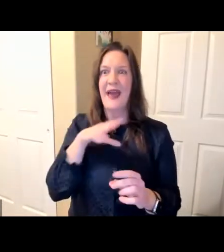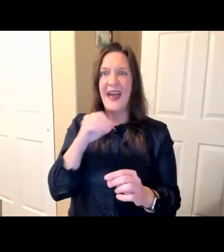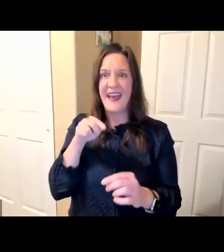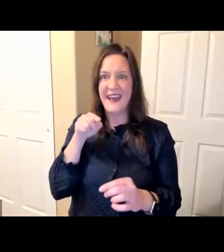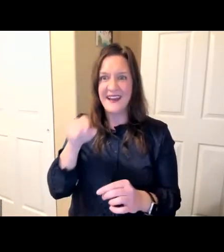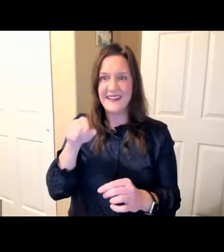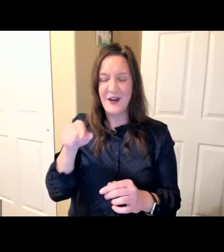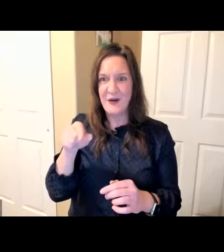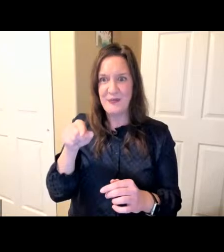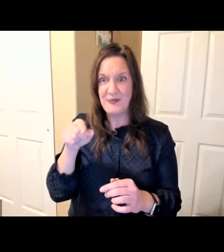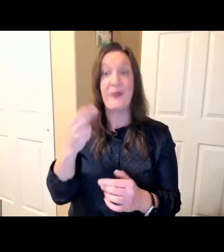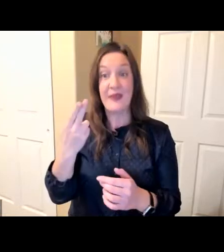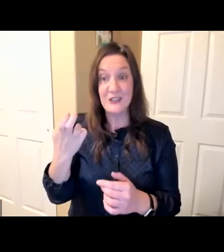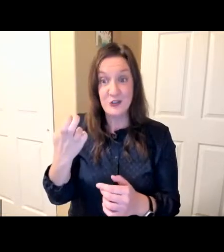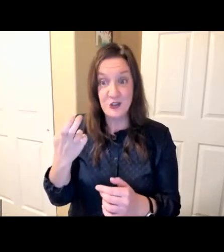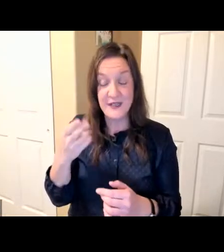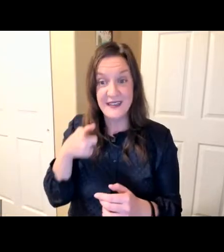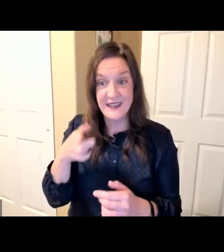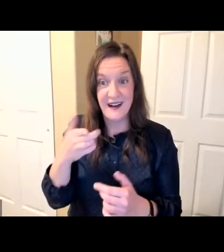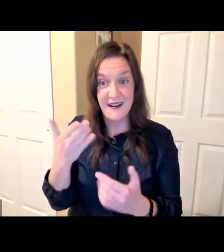from Tucson.